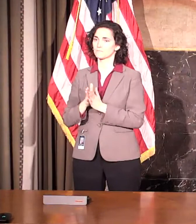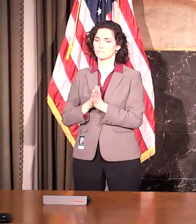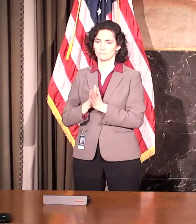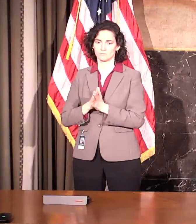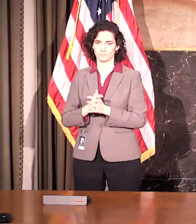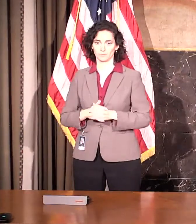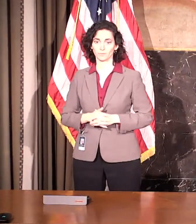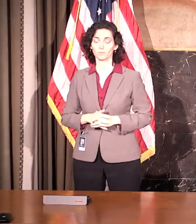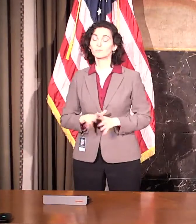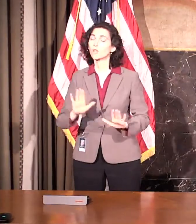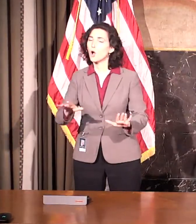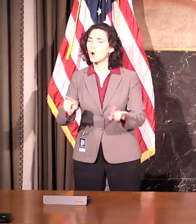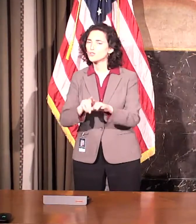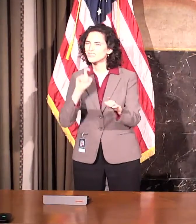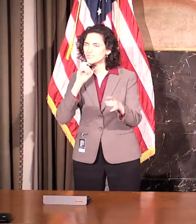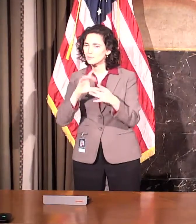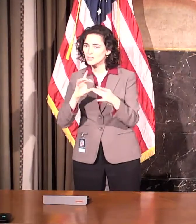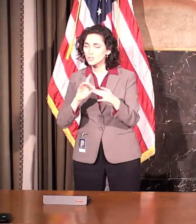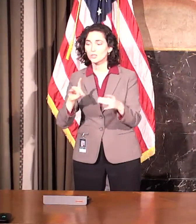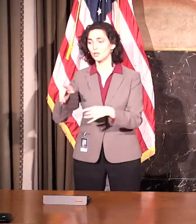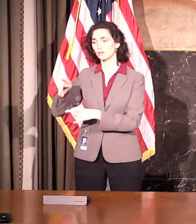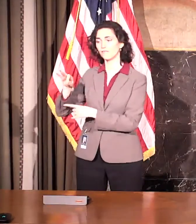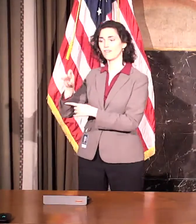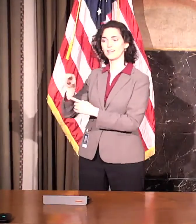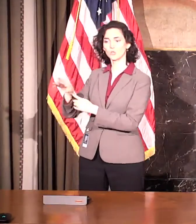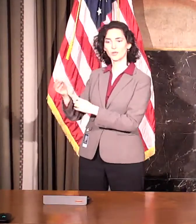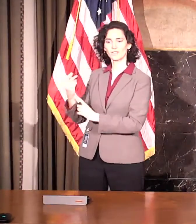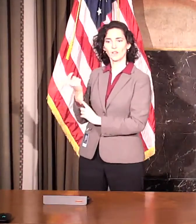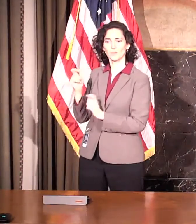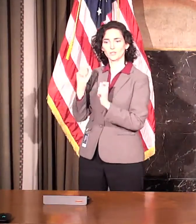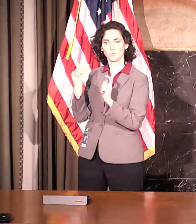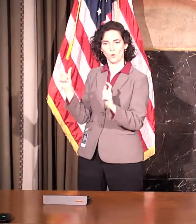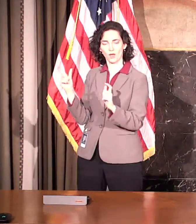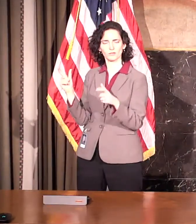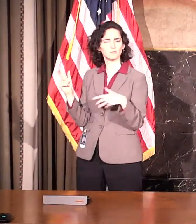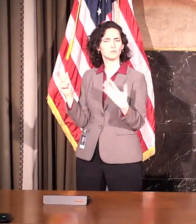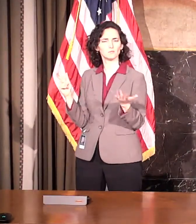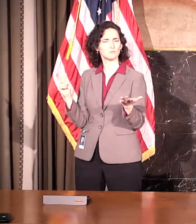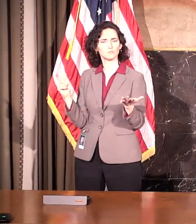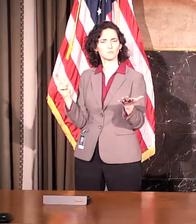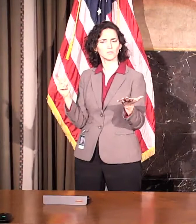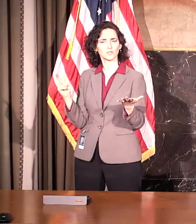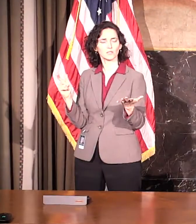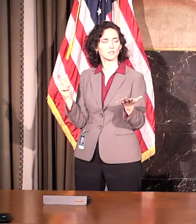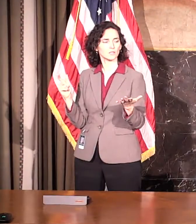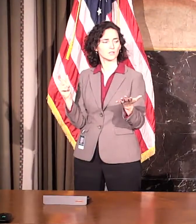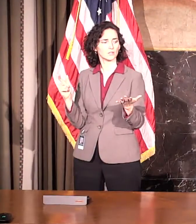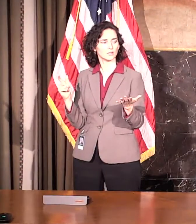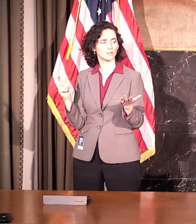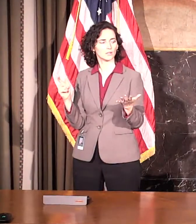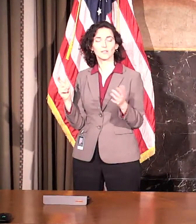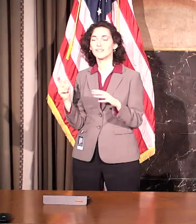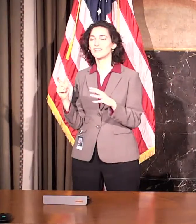bit of a surprise from Pfizer. Pfizer put a little bit of lanyap in the vials, and